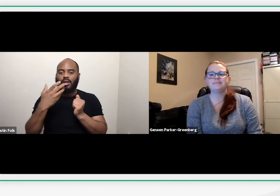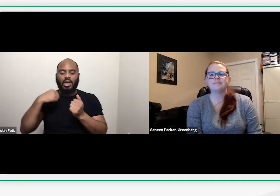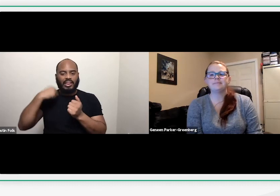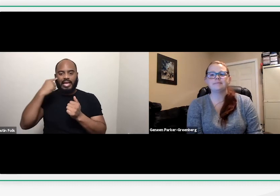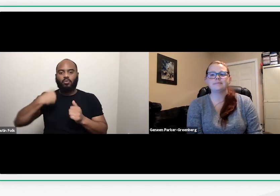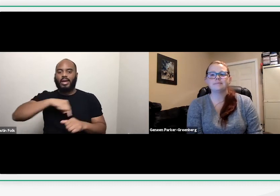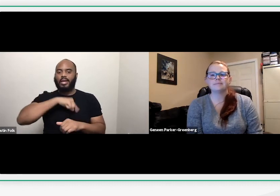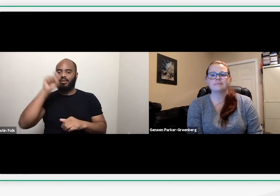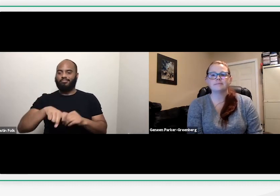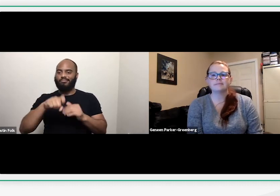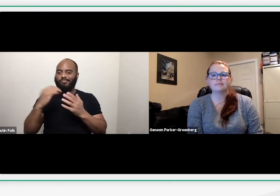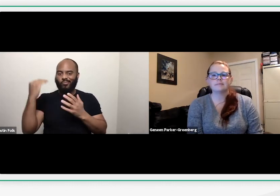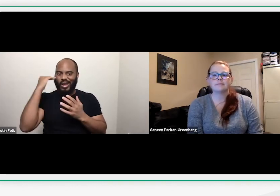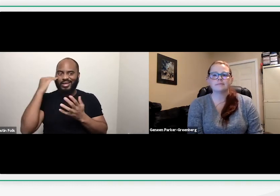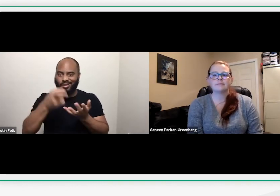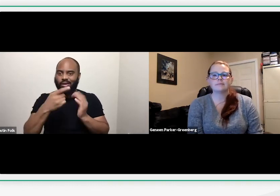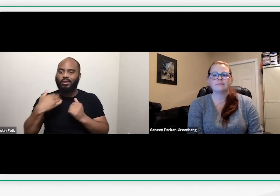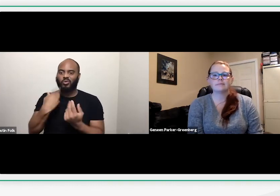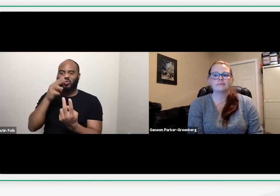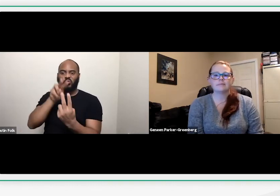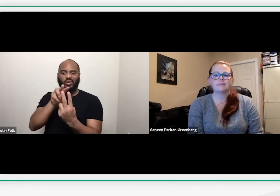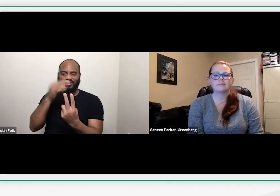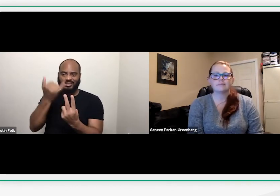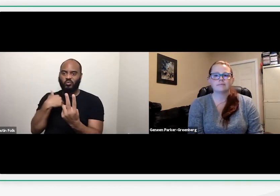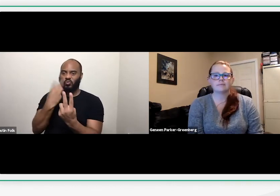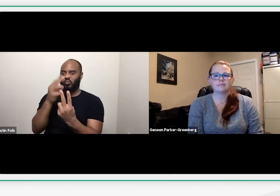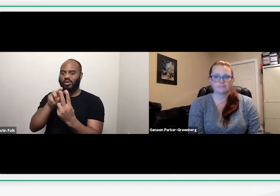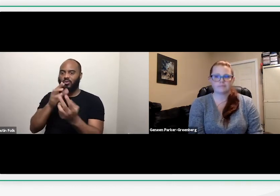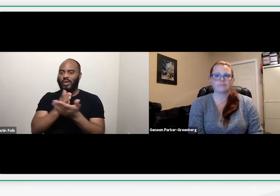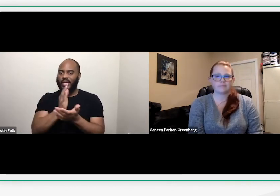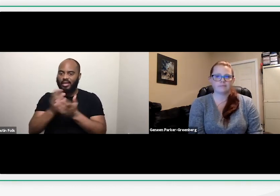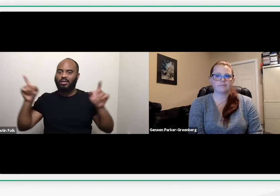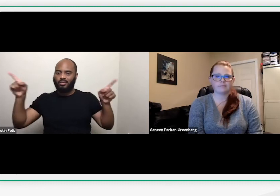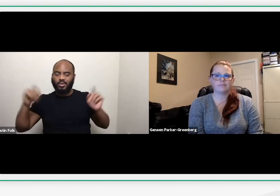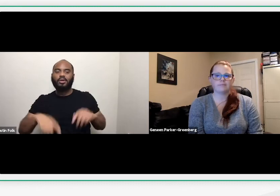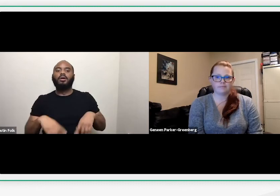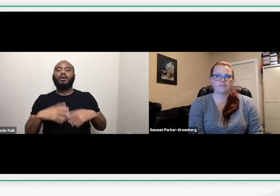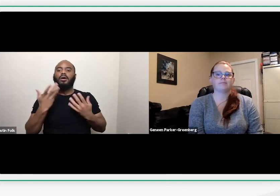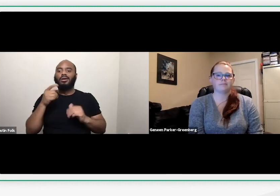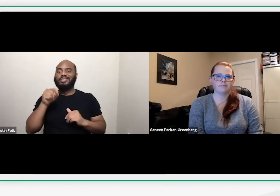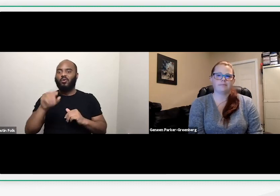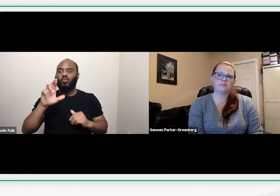lot of letters there. I think that we also need to be aware